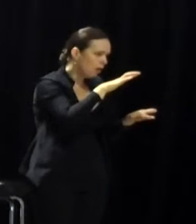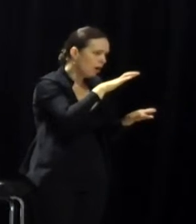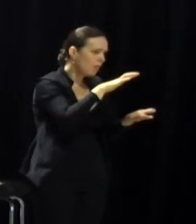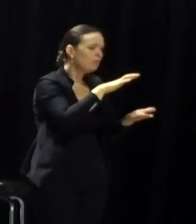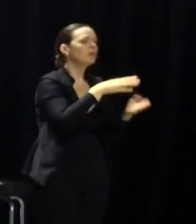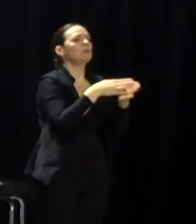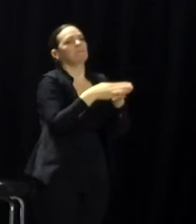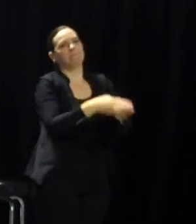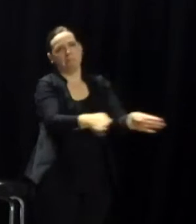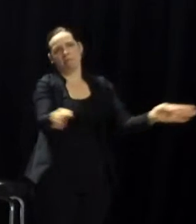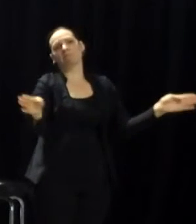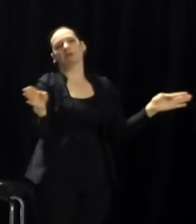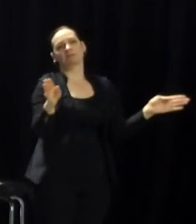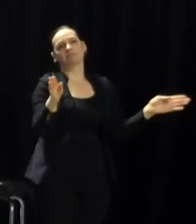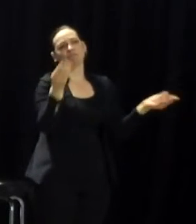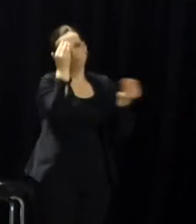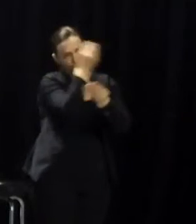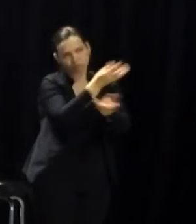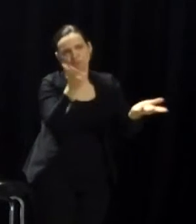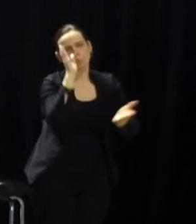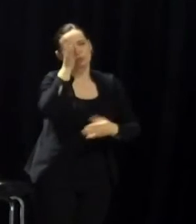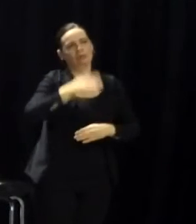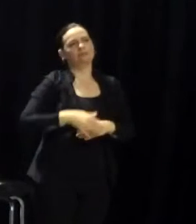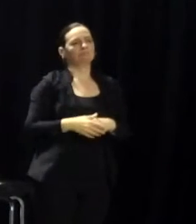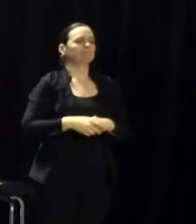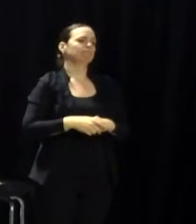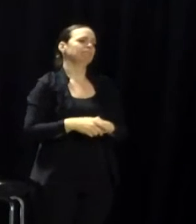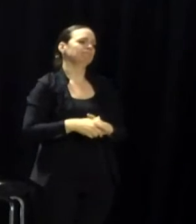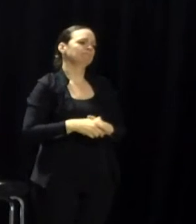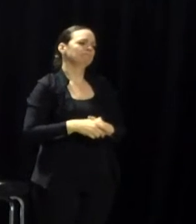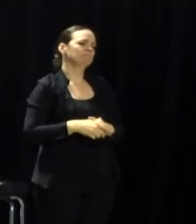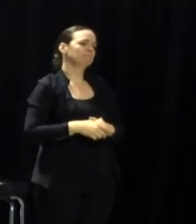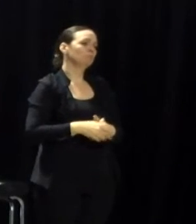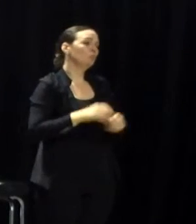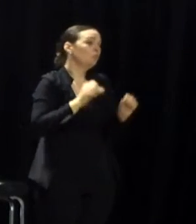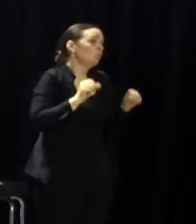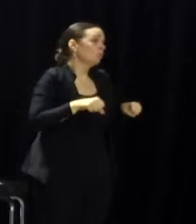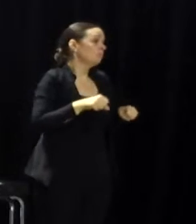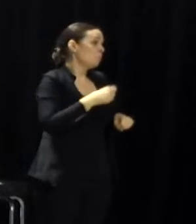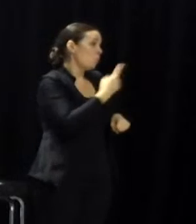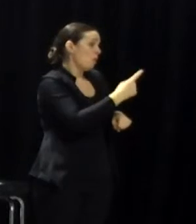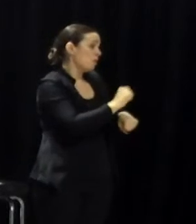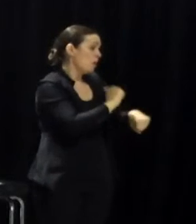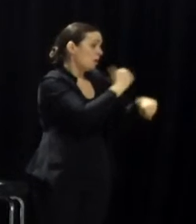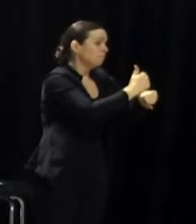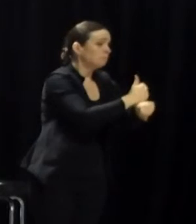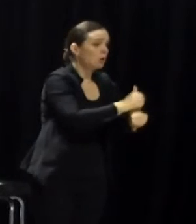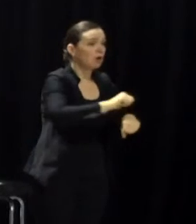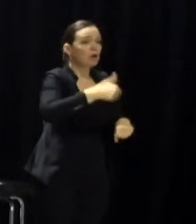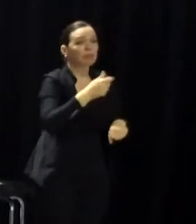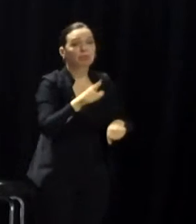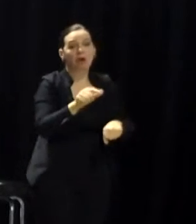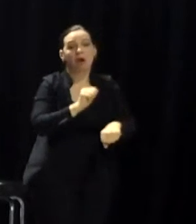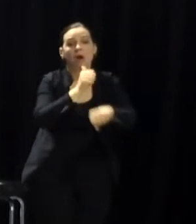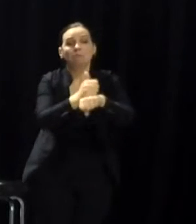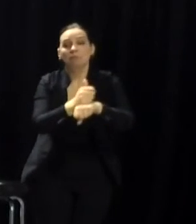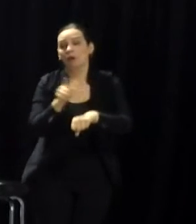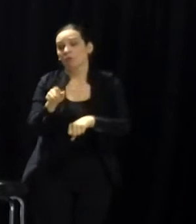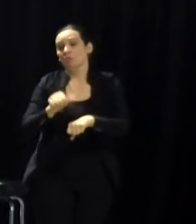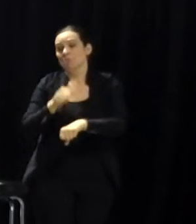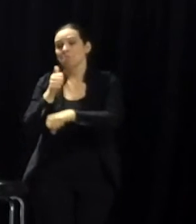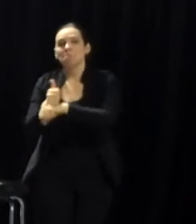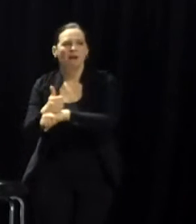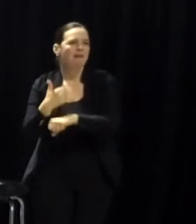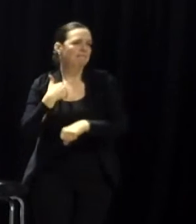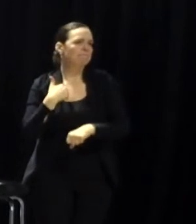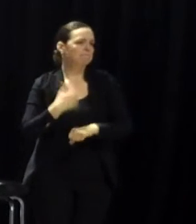will staff up and meet that challenge, whether it's 1 pod, 2 pods, or 3 pods. But right now with our existing pod, we have a lot of capacity to build up